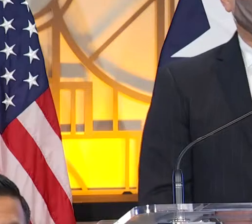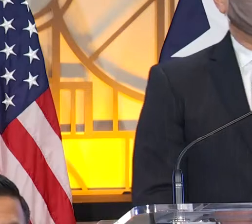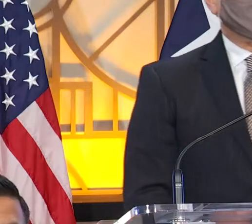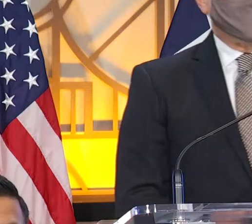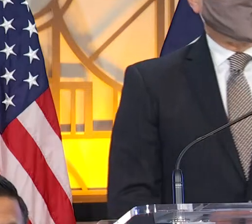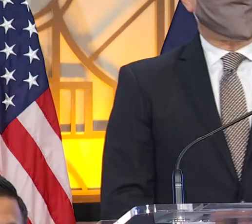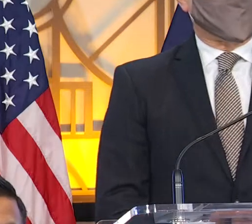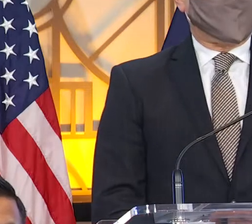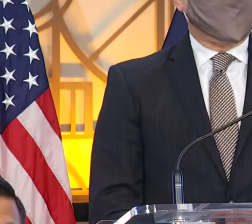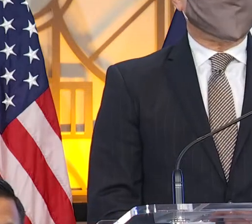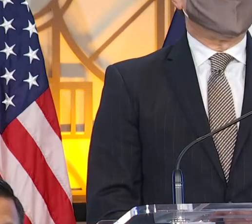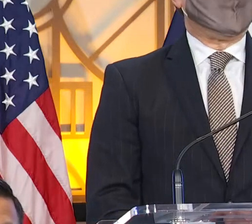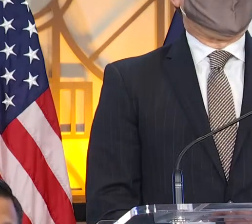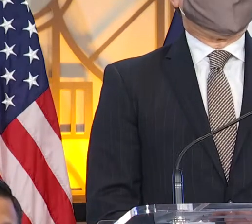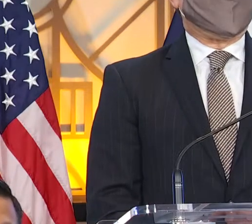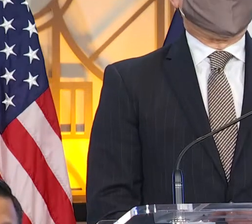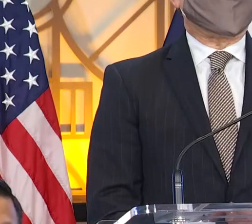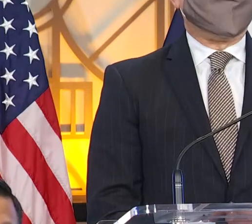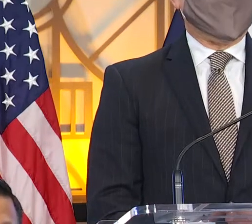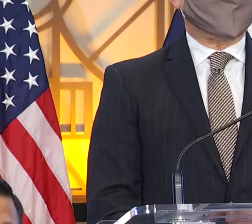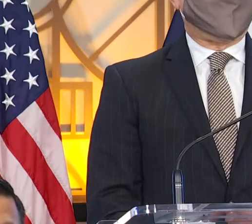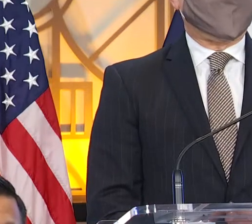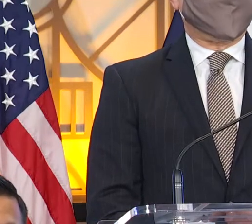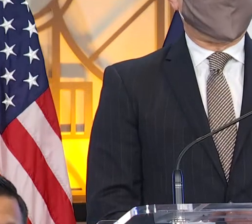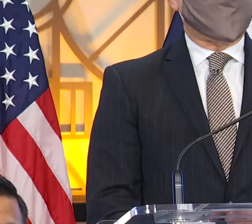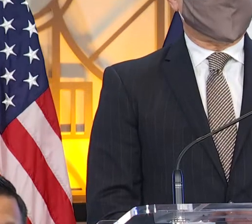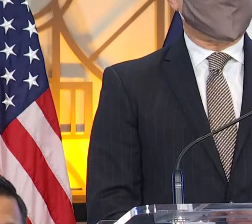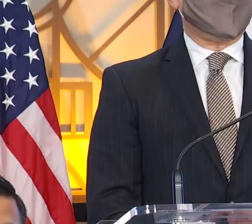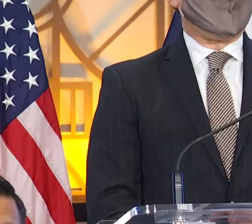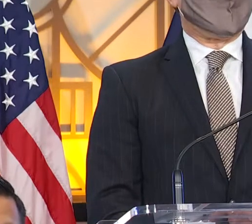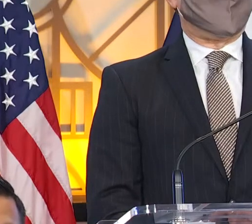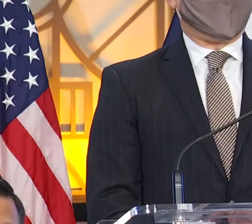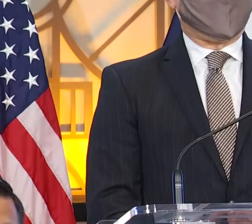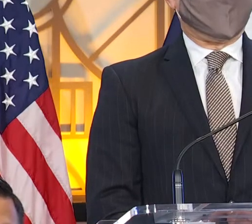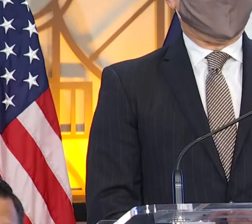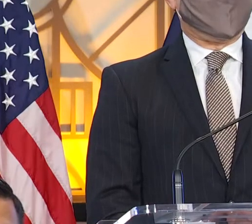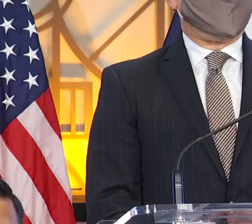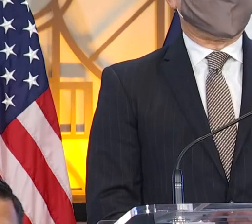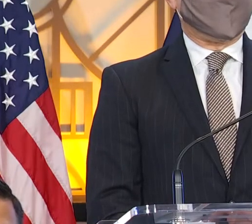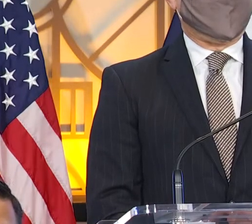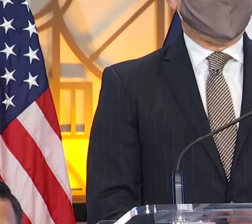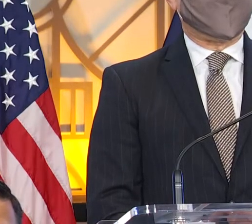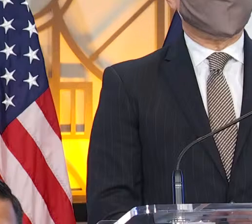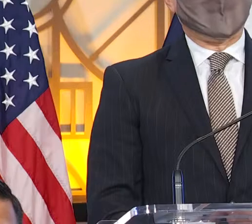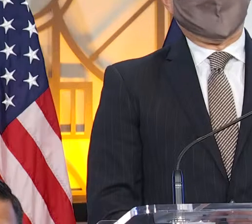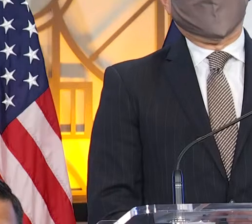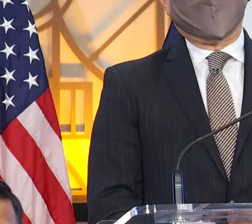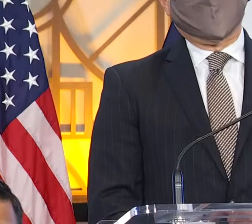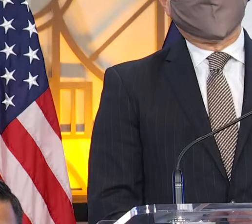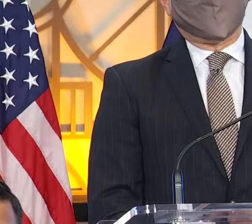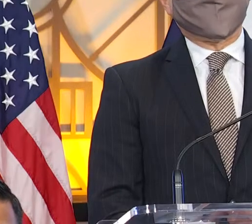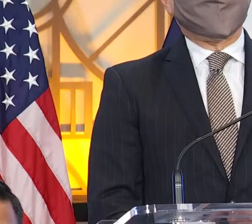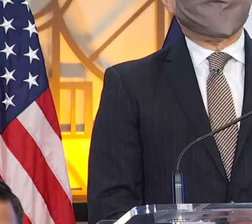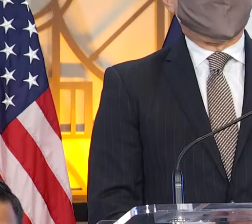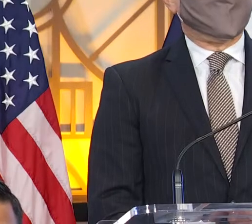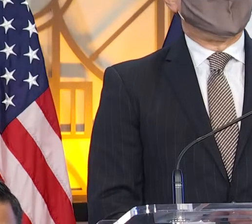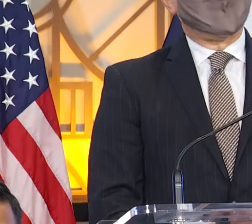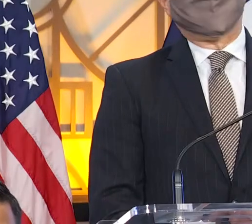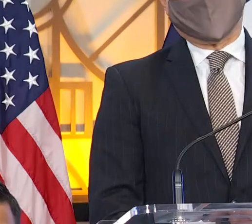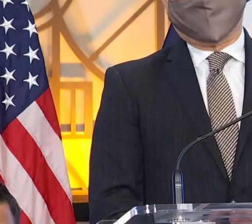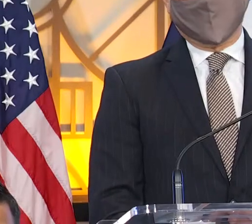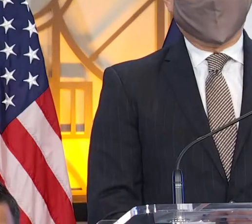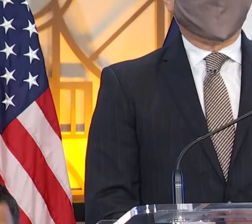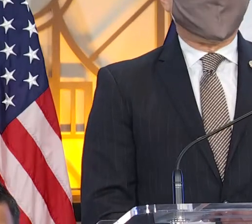demás universidades, por supuesto, están también trabajando con nosotros para crear los ingenieros y el talento que es